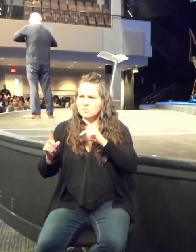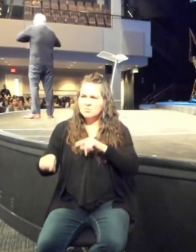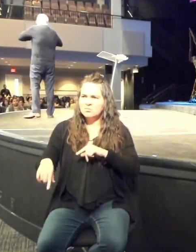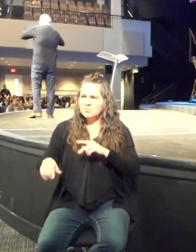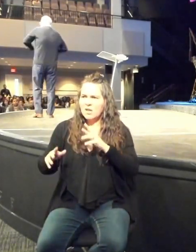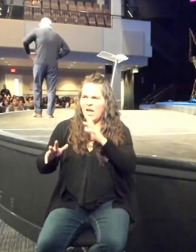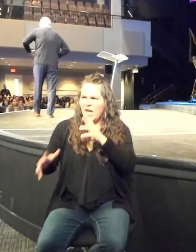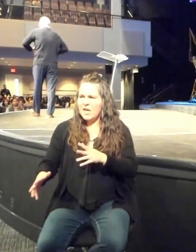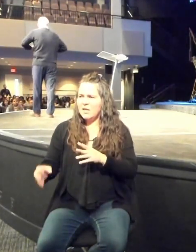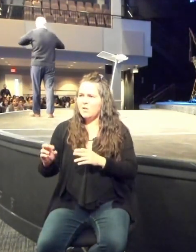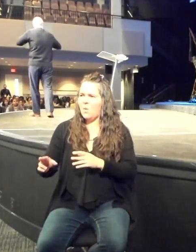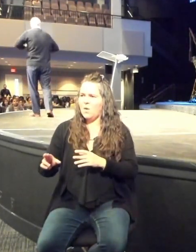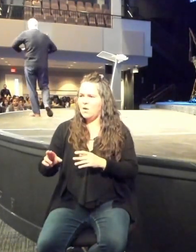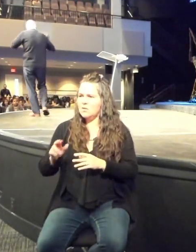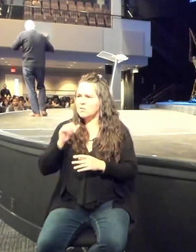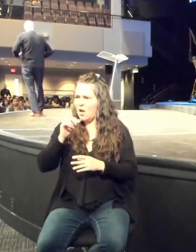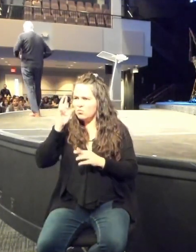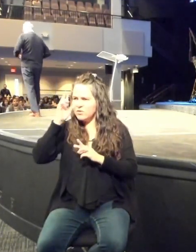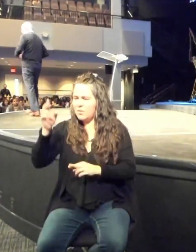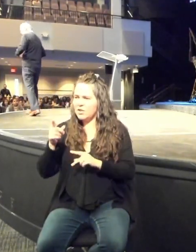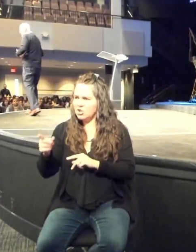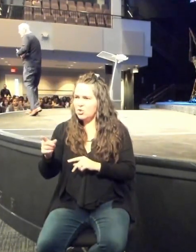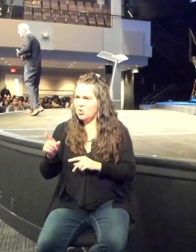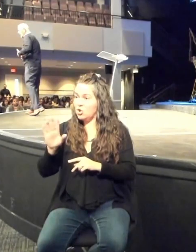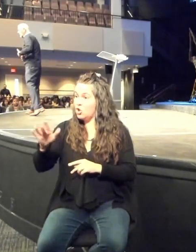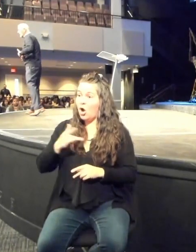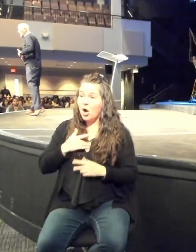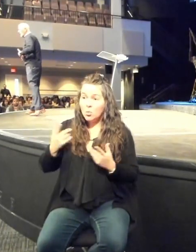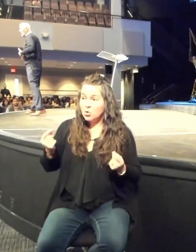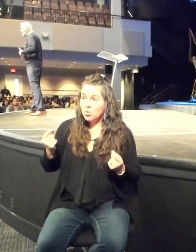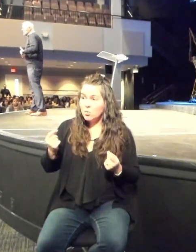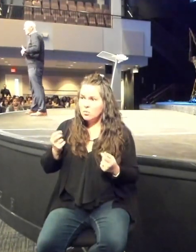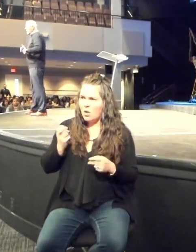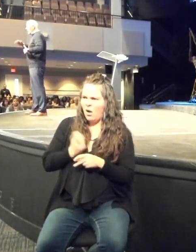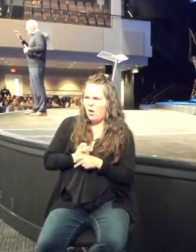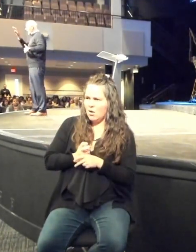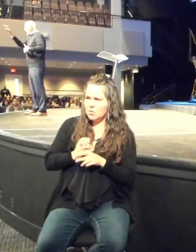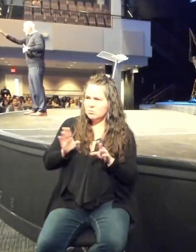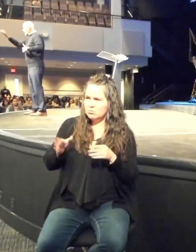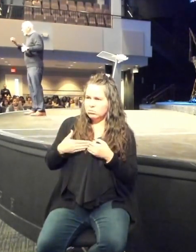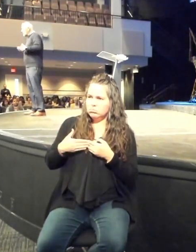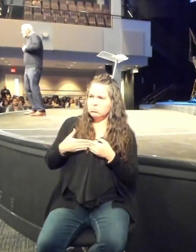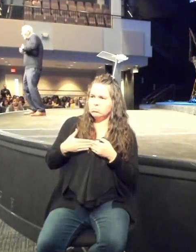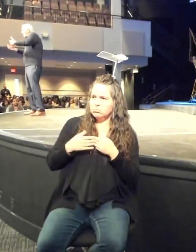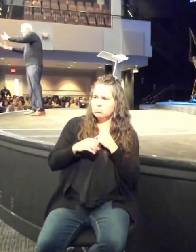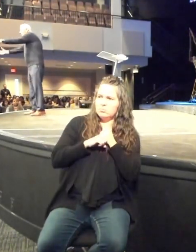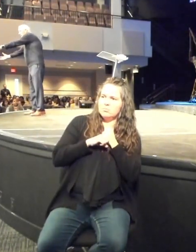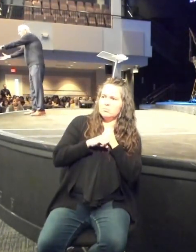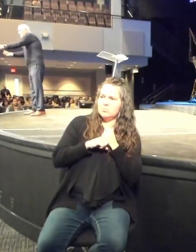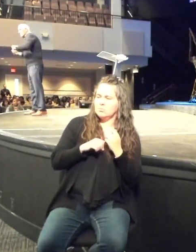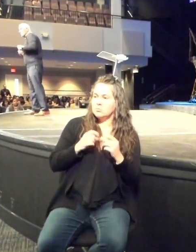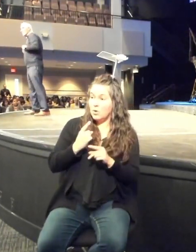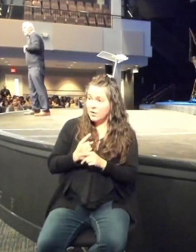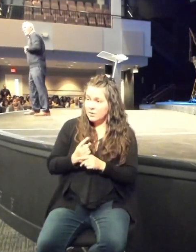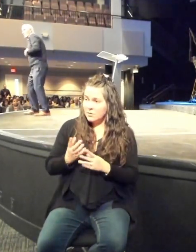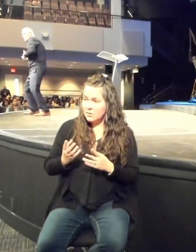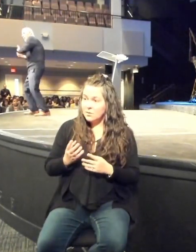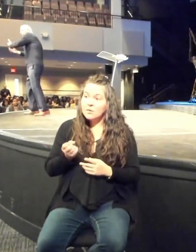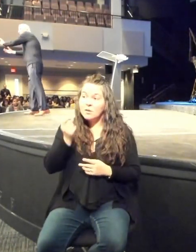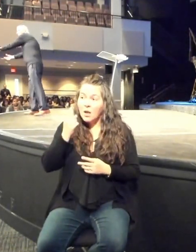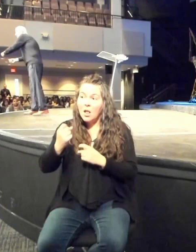heart? You create hardness, right? You're with me on that? Okay. And so love creates openness